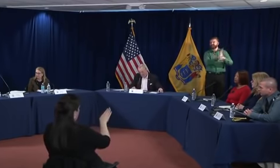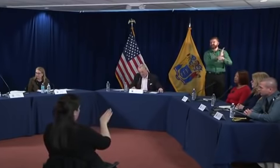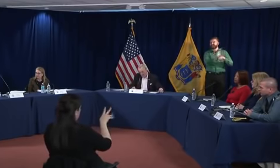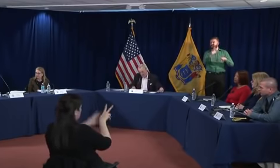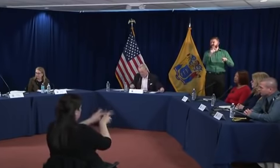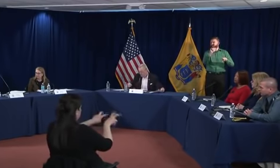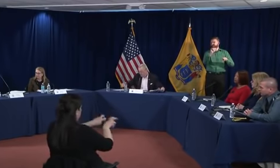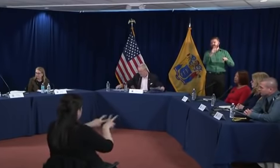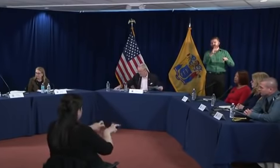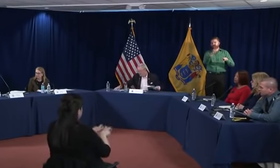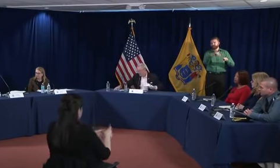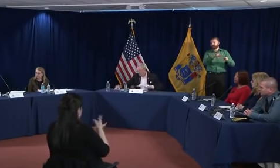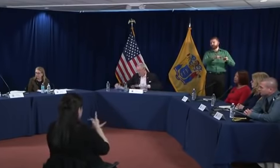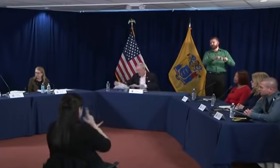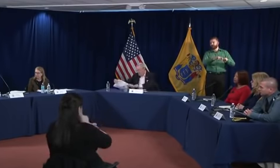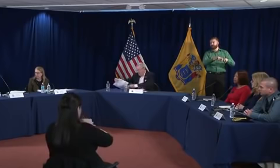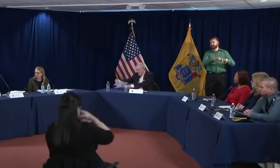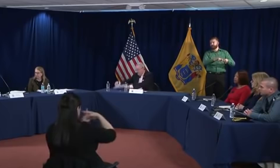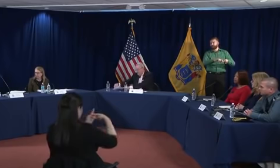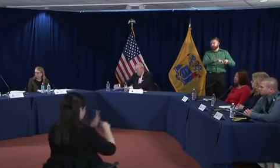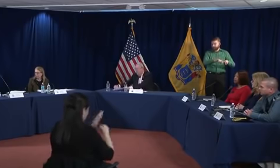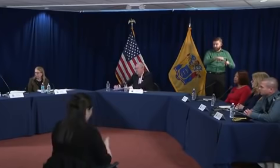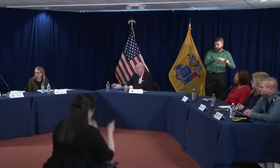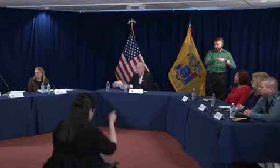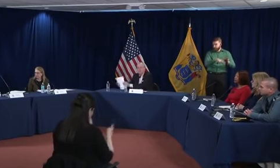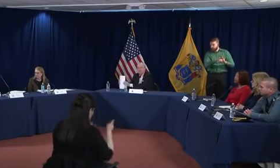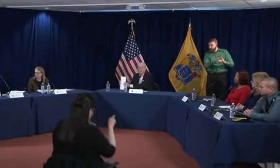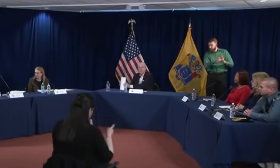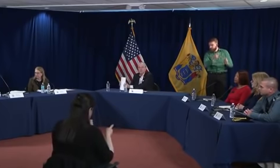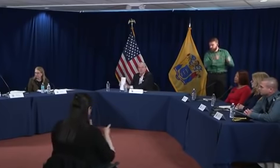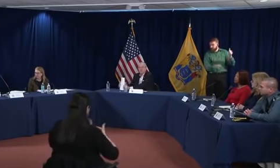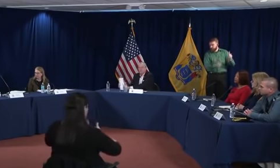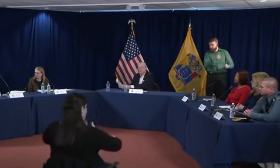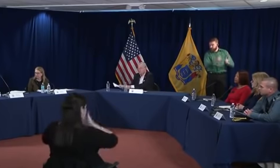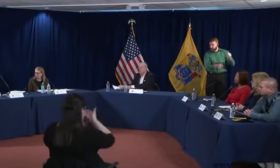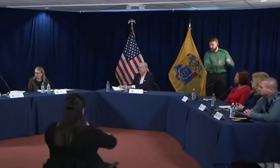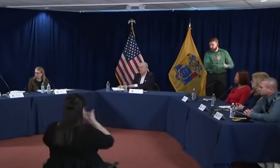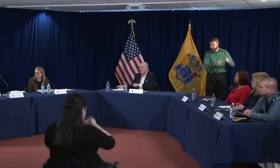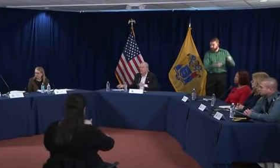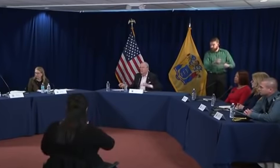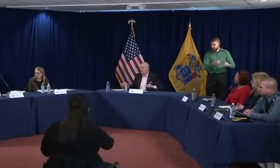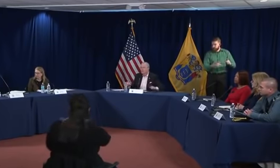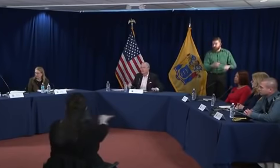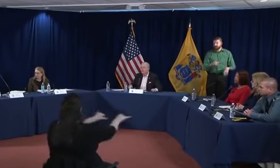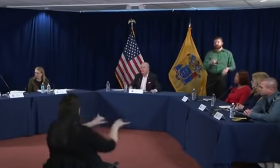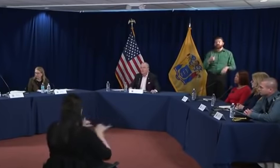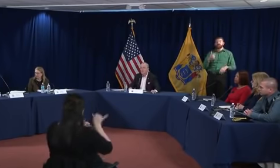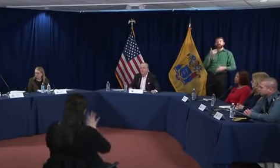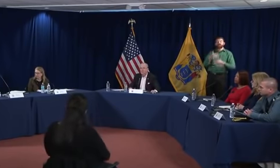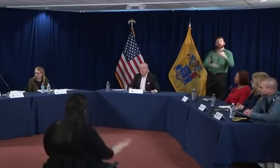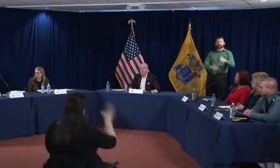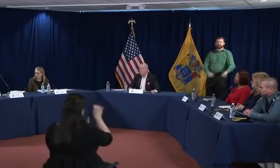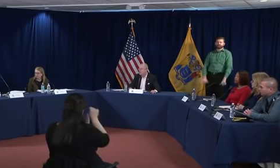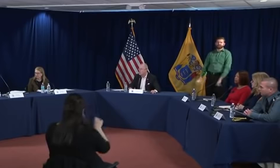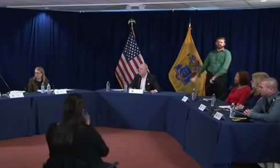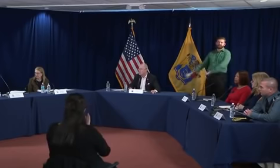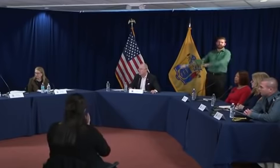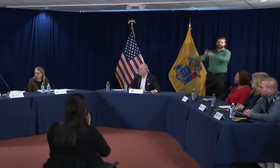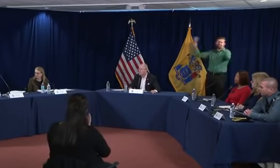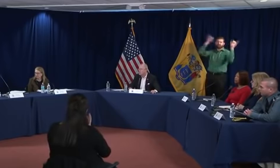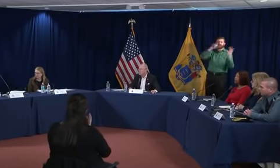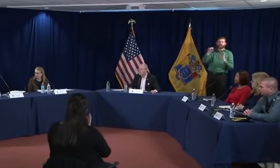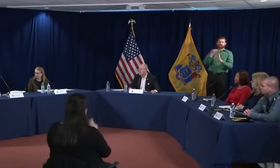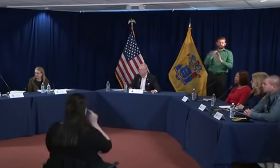So the process for specimen collection is basically standardized throughout the state, and then depending on